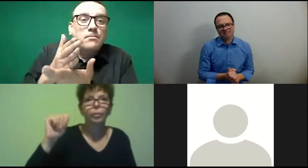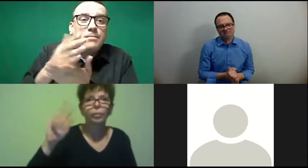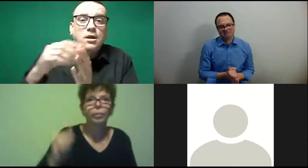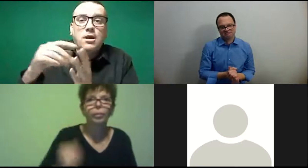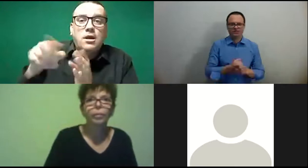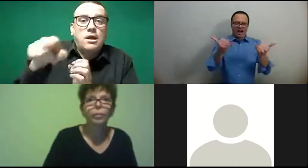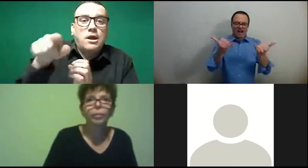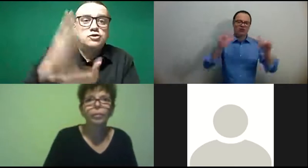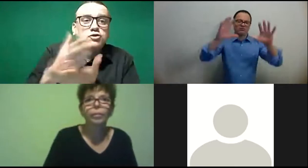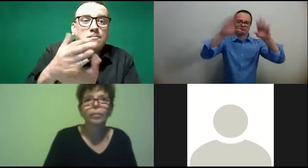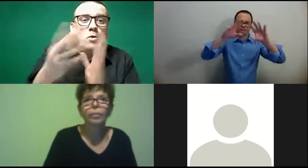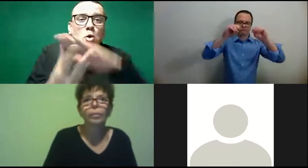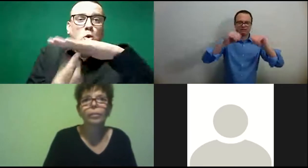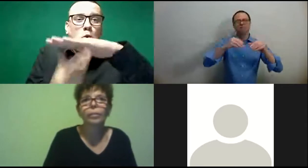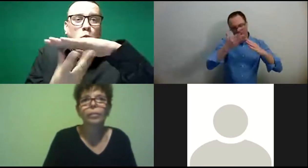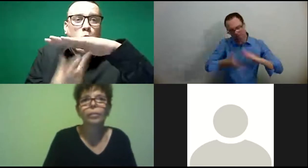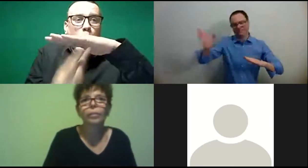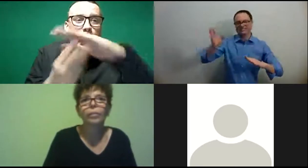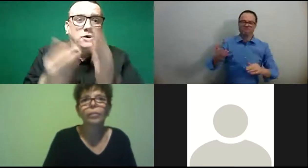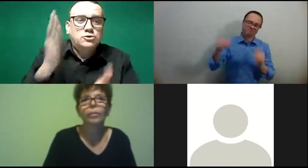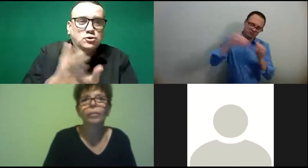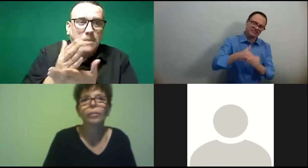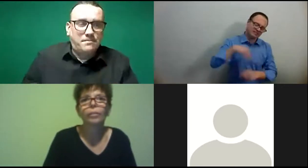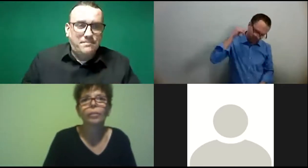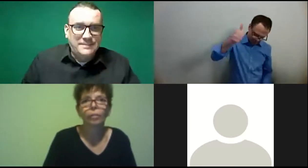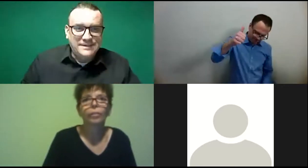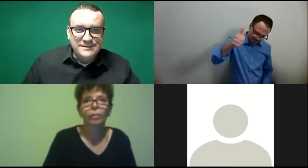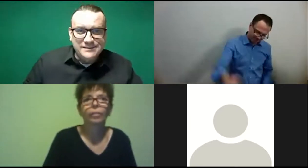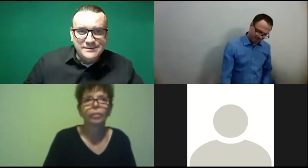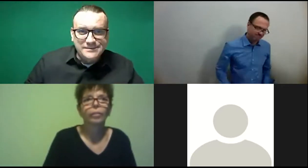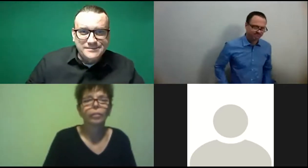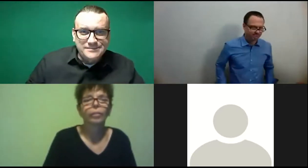Ciao. You